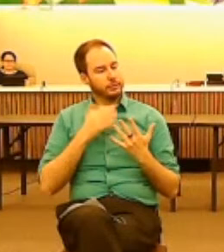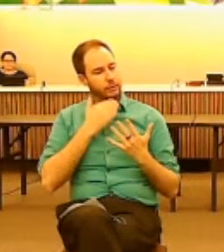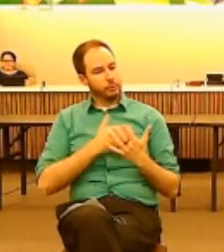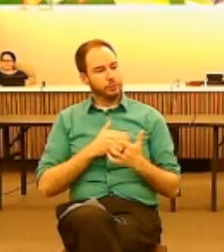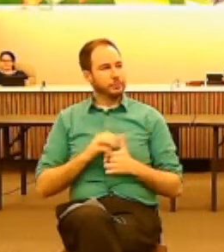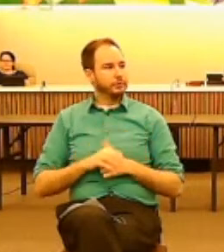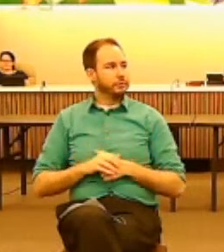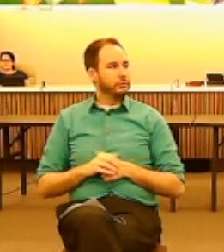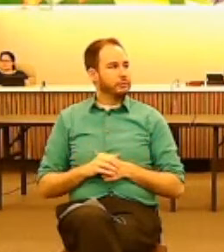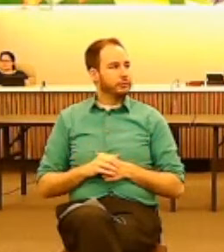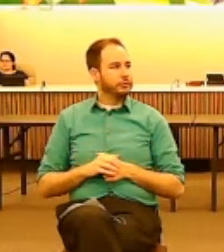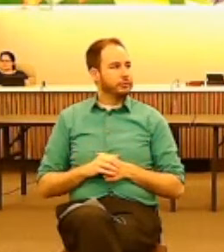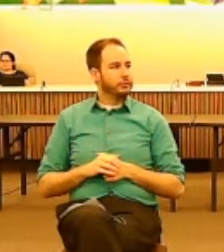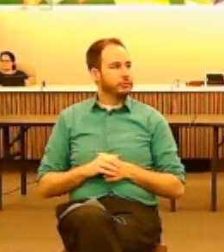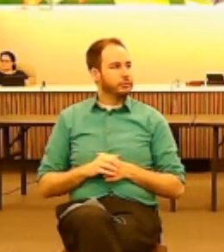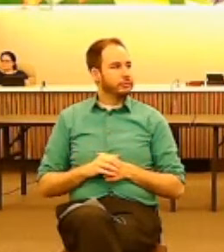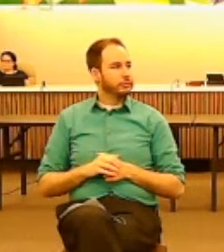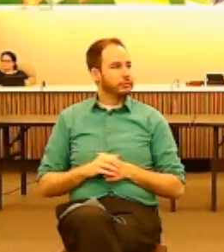else?